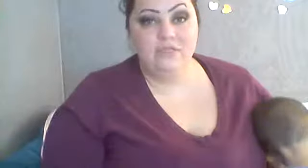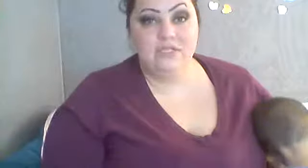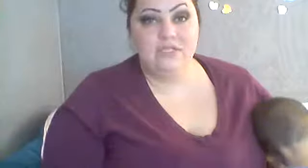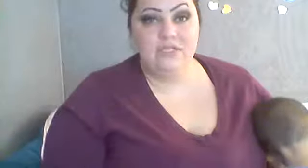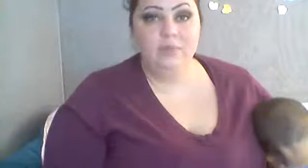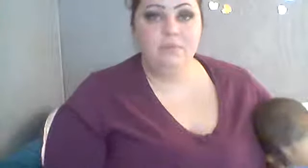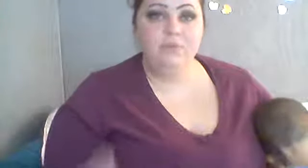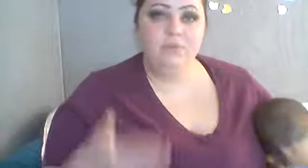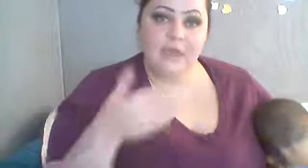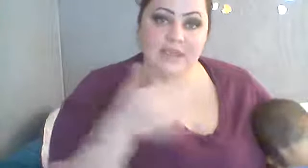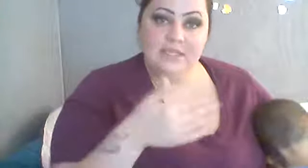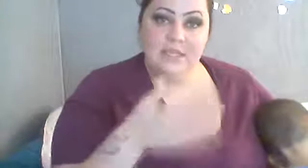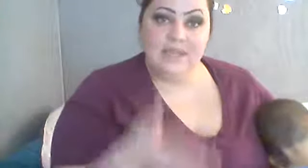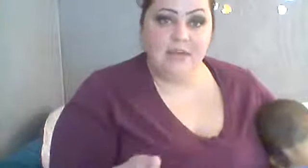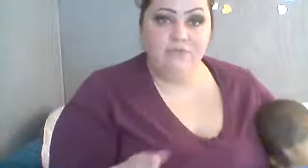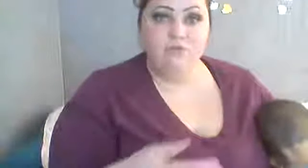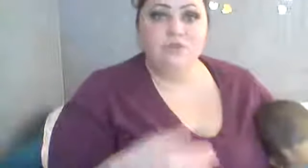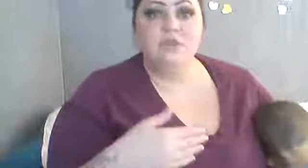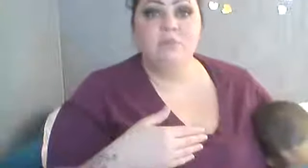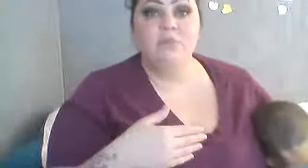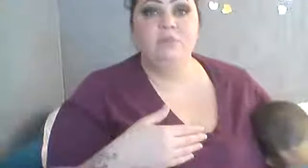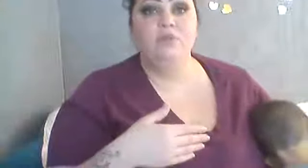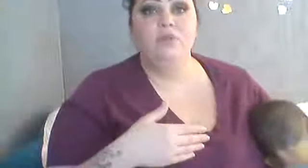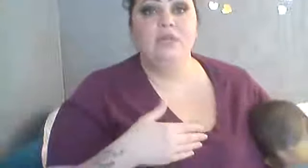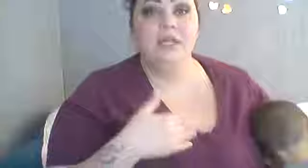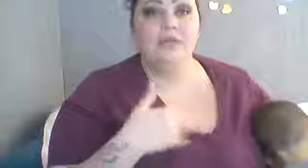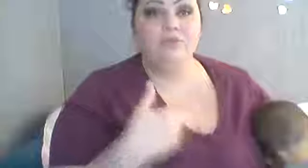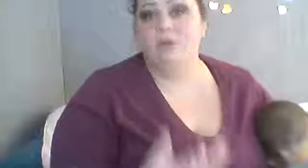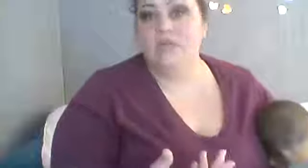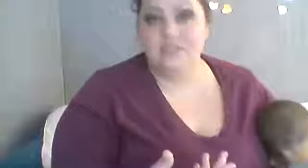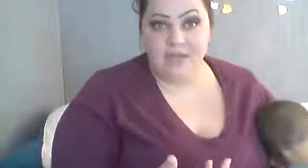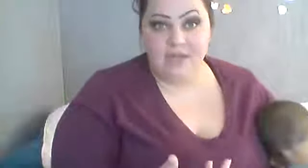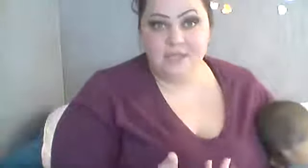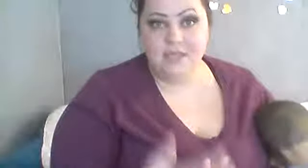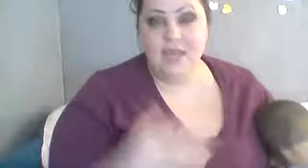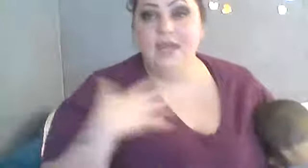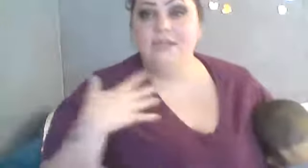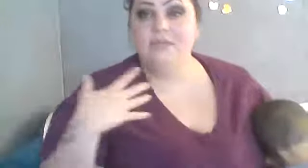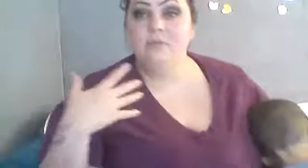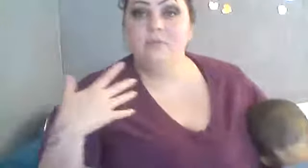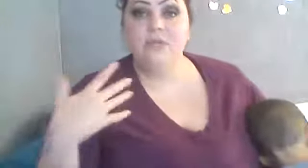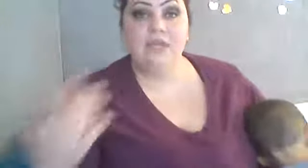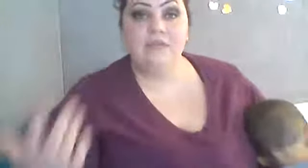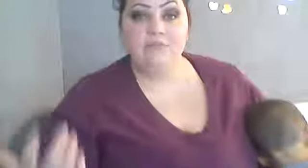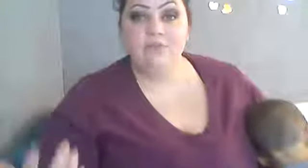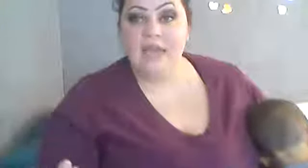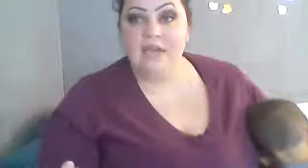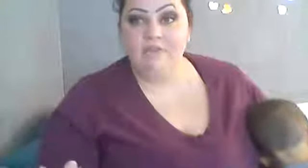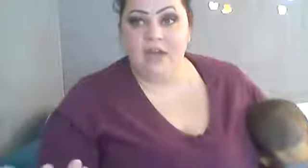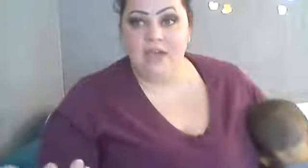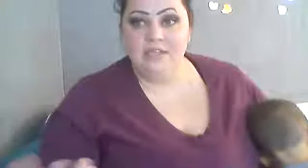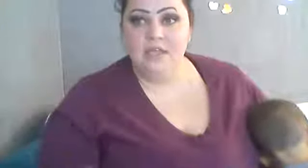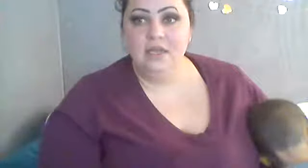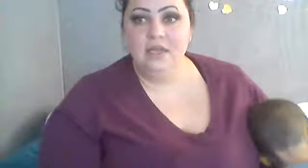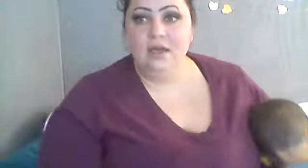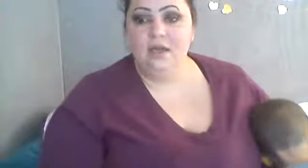obviously. Some people view it as the glass half full. So some people look at life through positive eyes, and some people look at life through negative eyes.